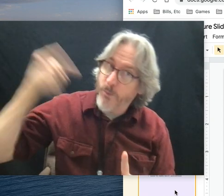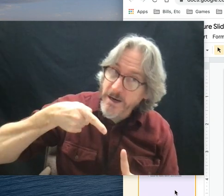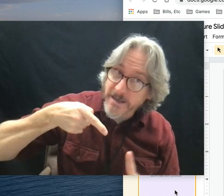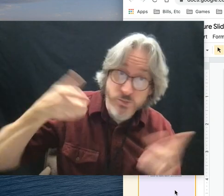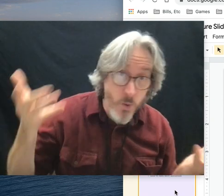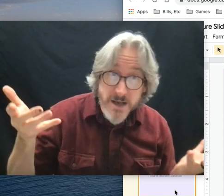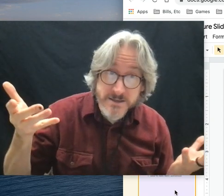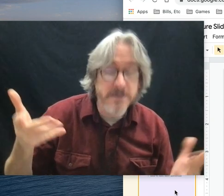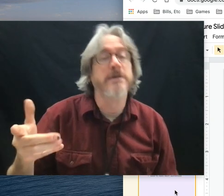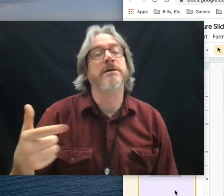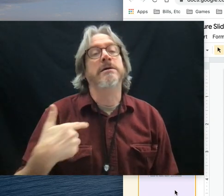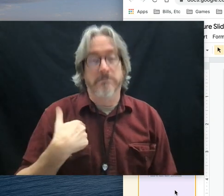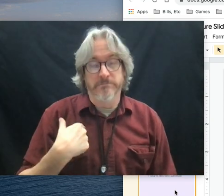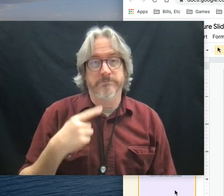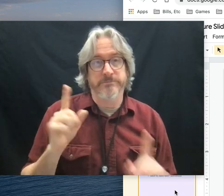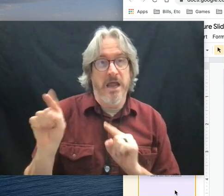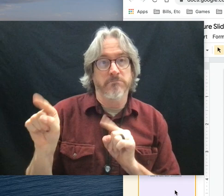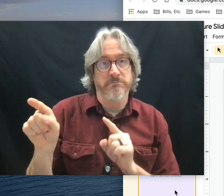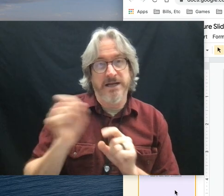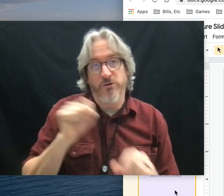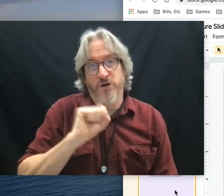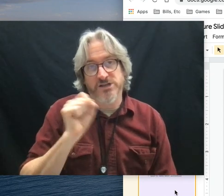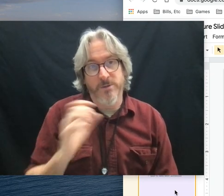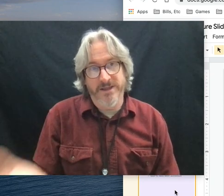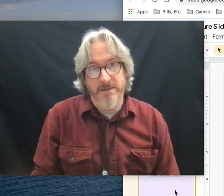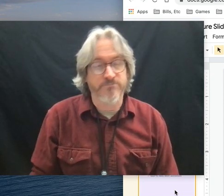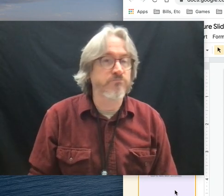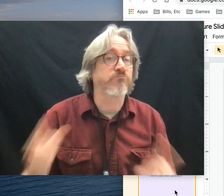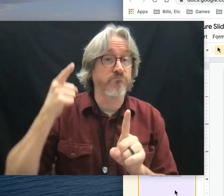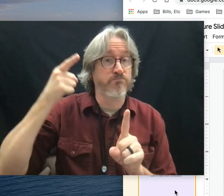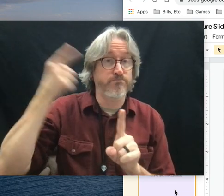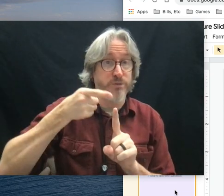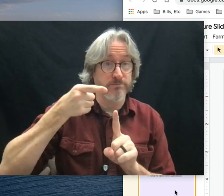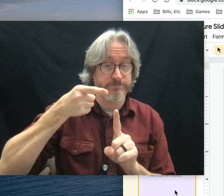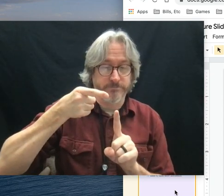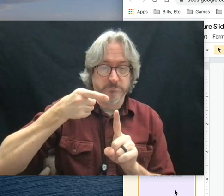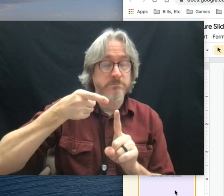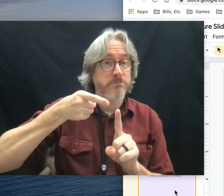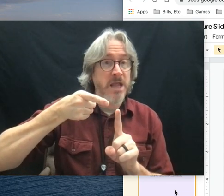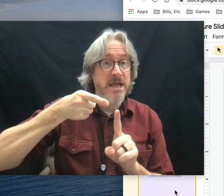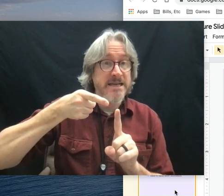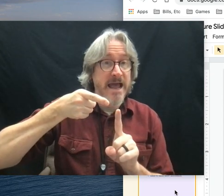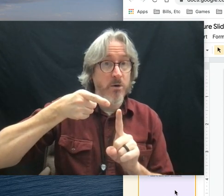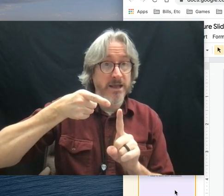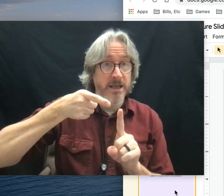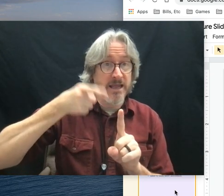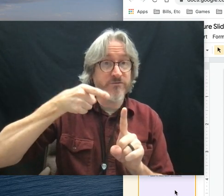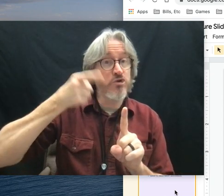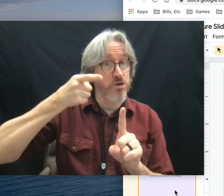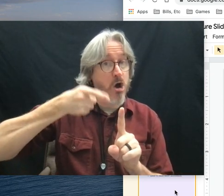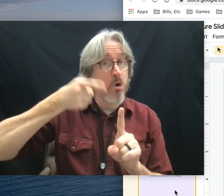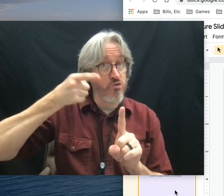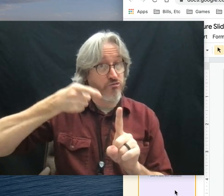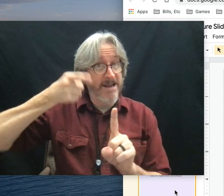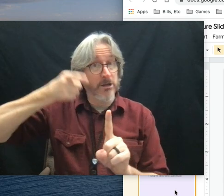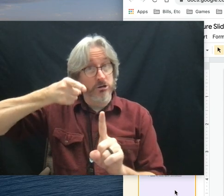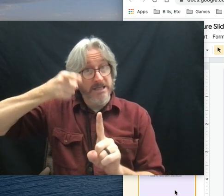My point is what? I go for ice cream all the time. Boom. Now, if you